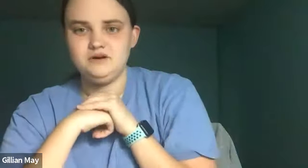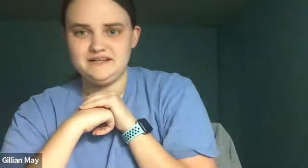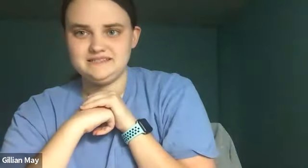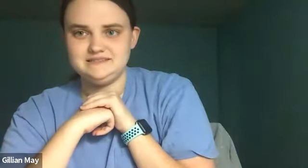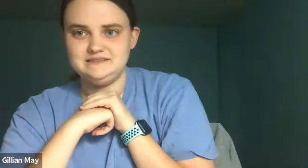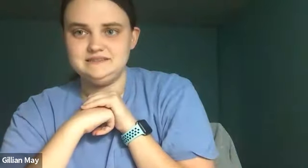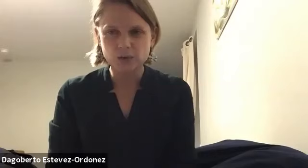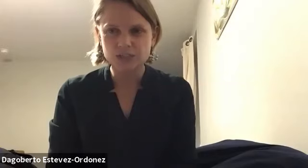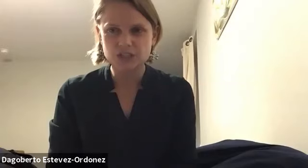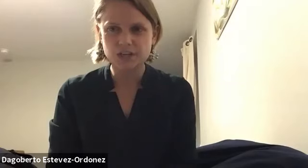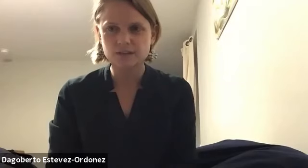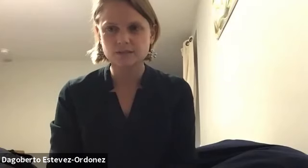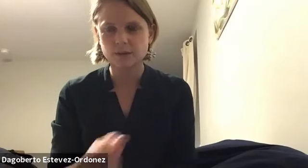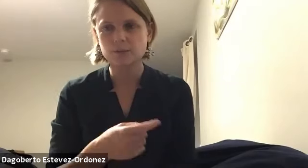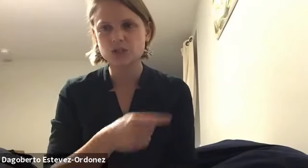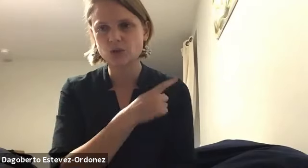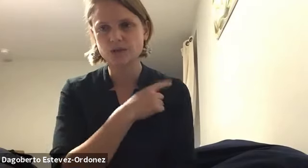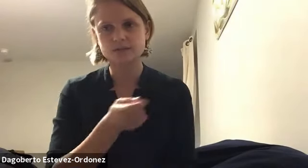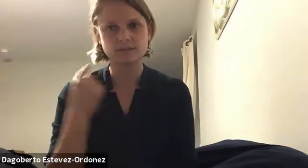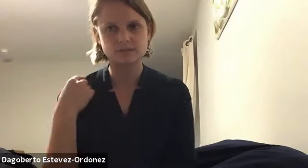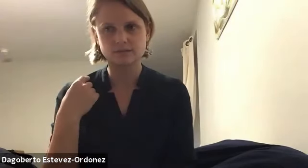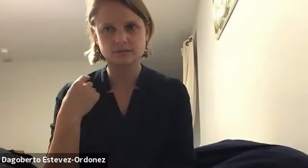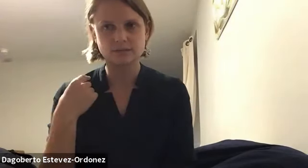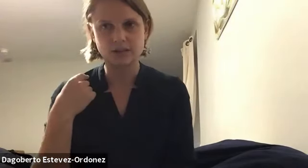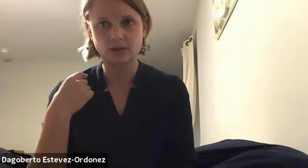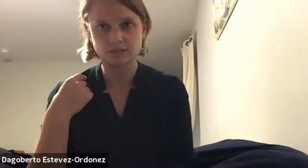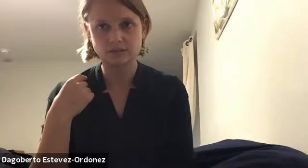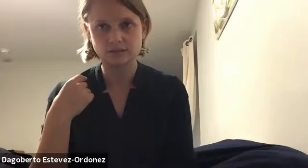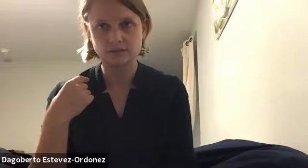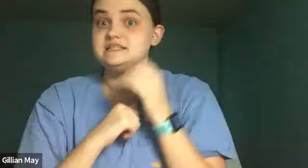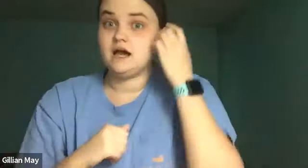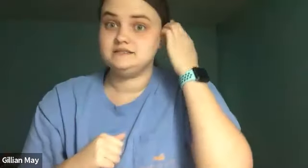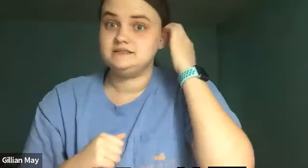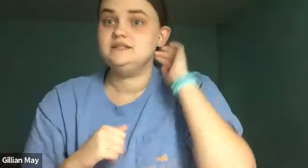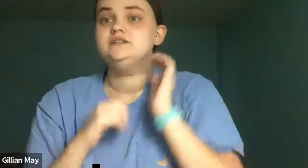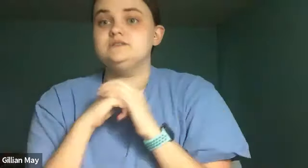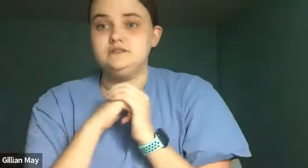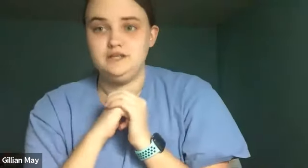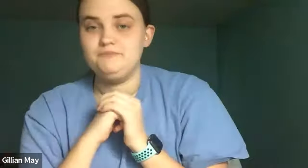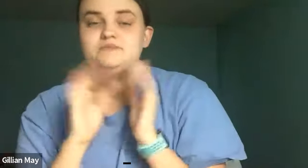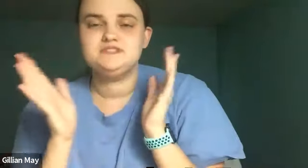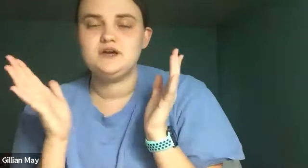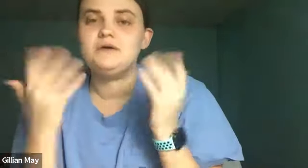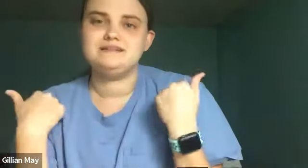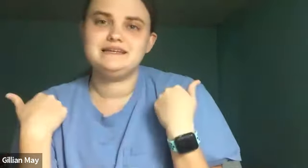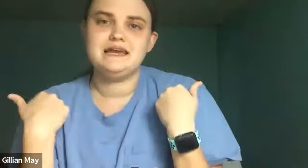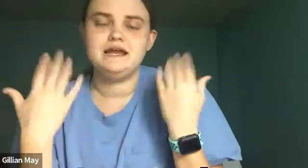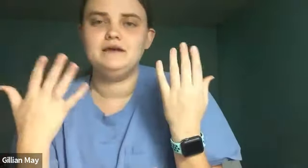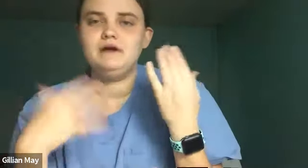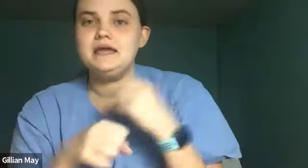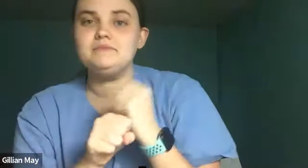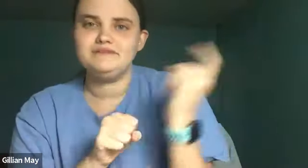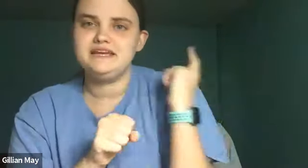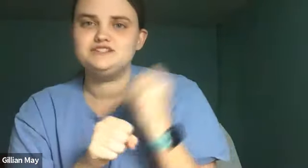Perfect. Does it matter which year? I mean, which shoulder at all? No, it does not. No. So, because again, I am left-handed, so